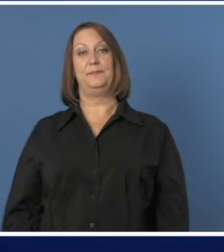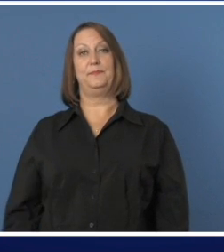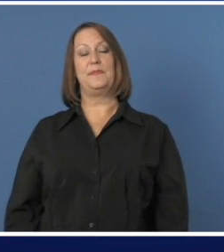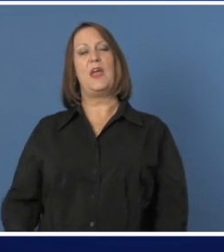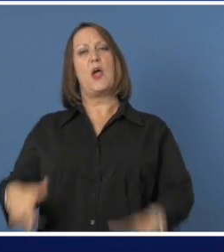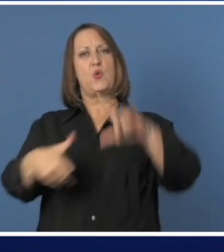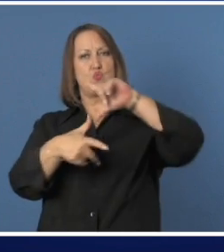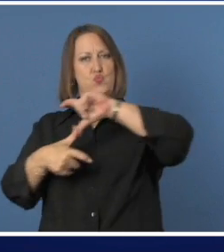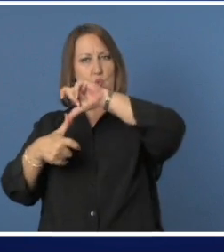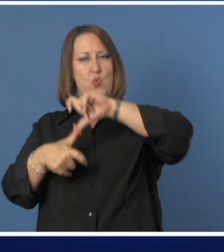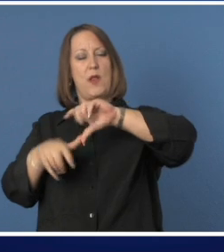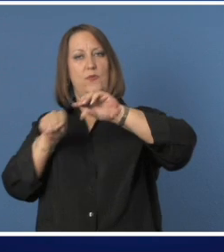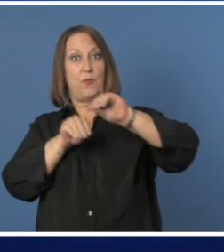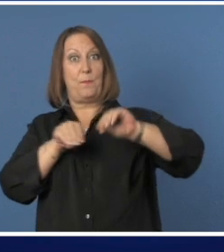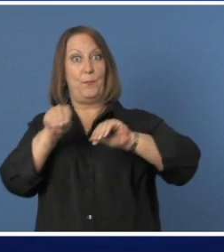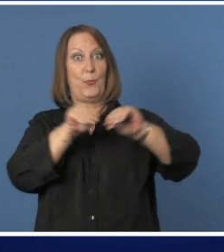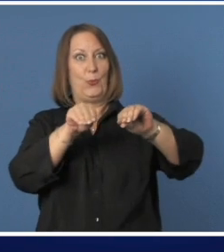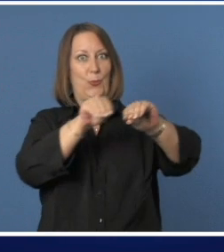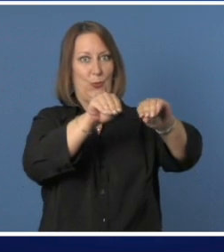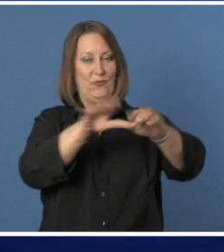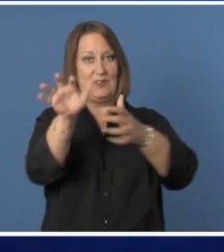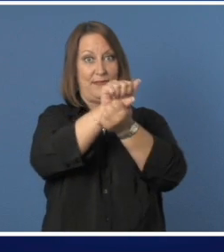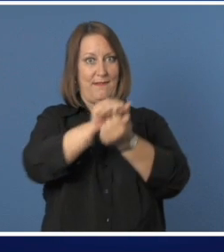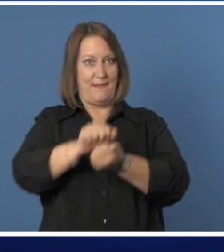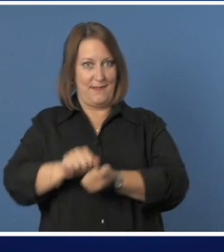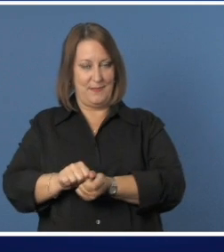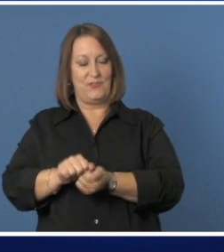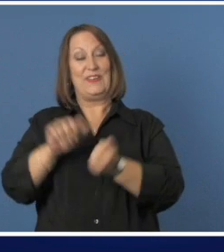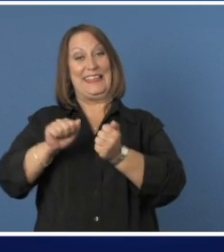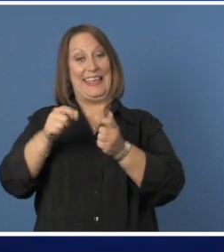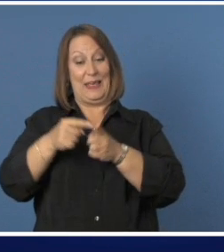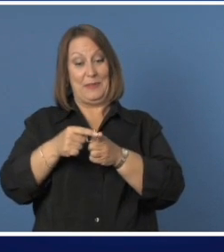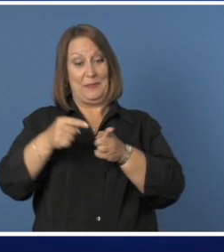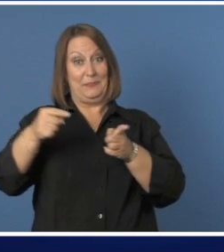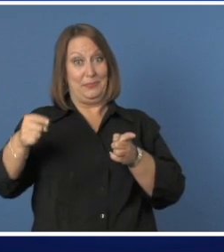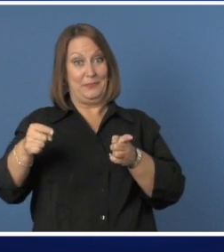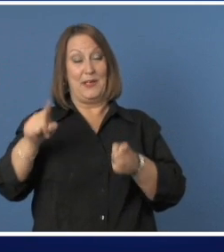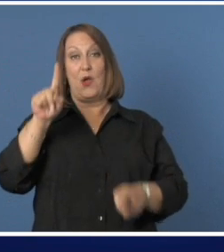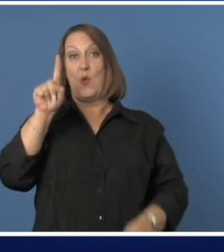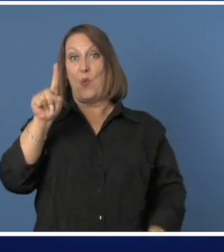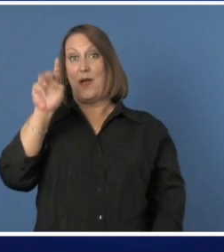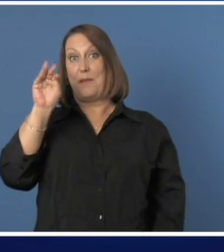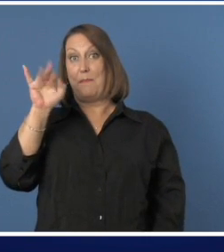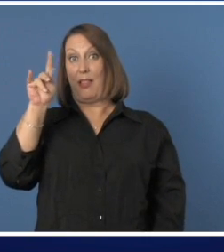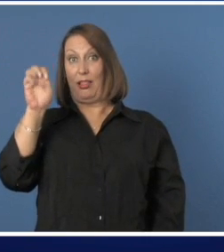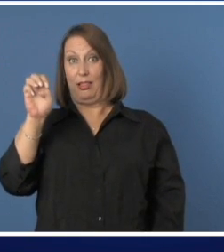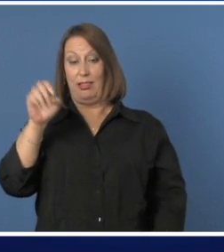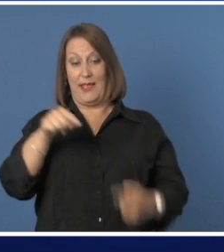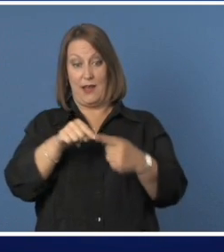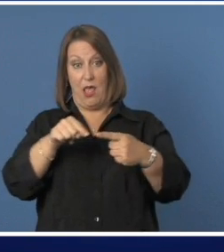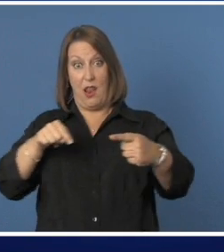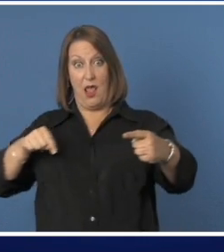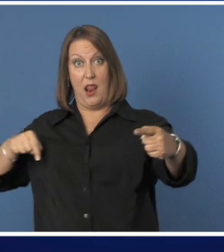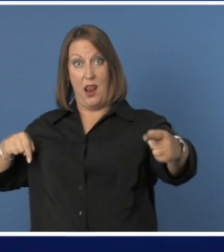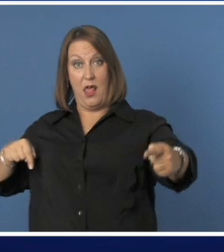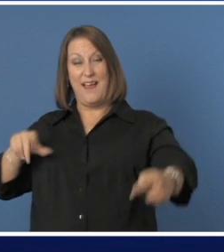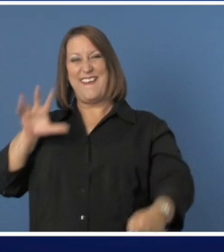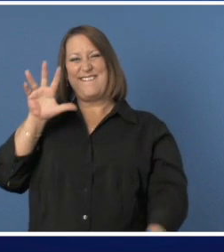damage paths can be in excess of one mile wide and 50 miles long